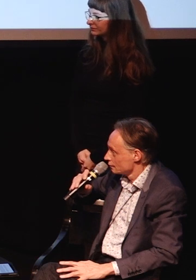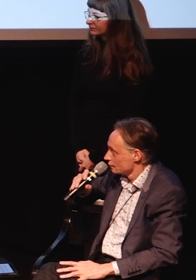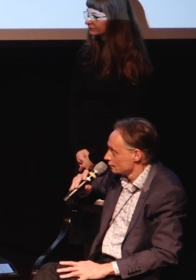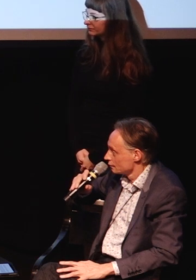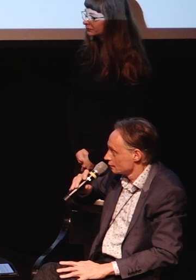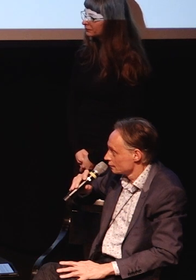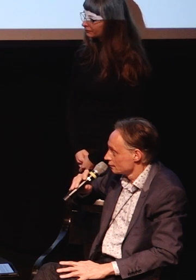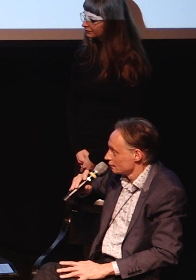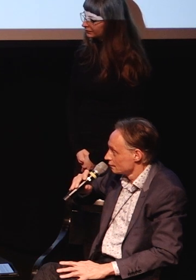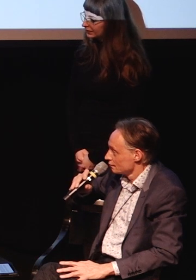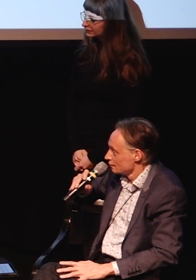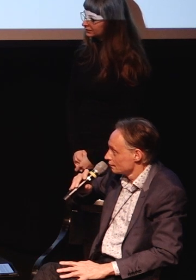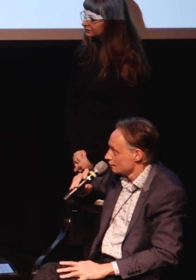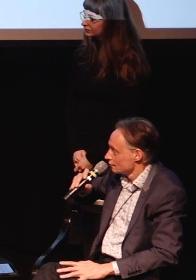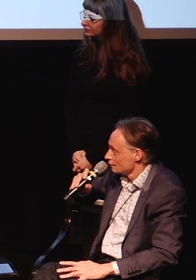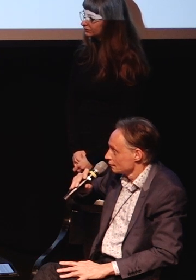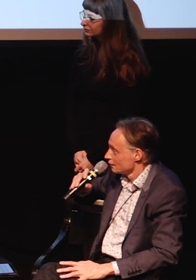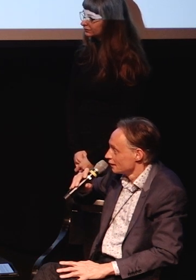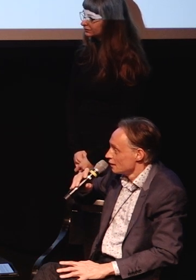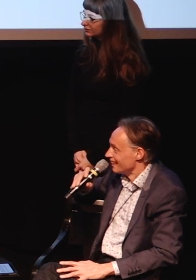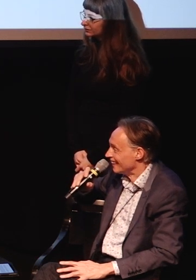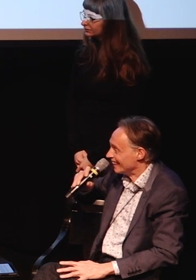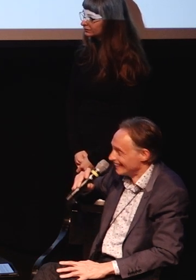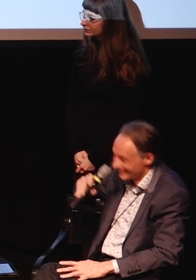just garbage for people to veg out to.